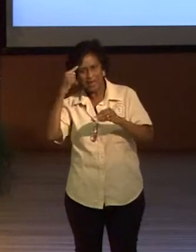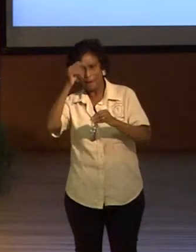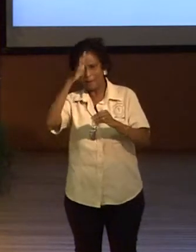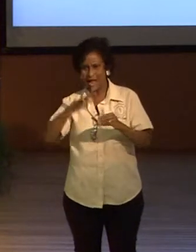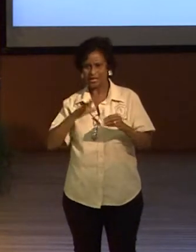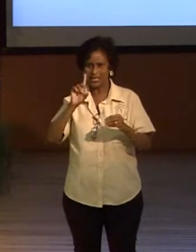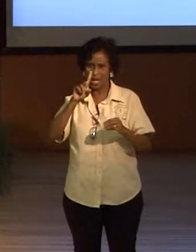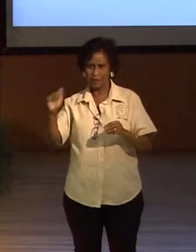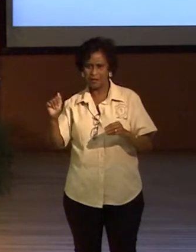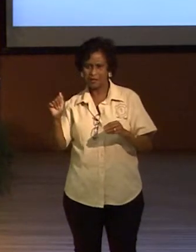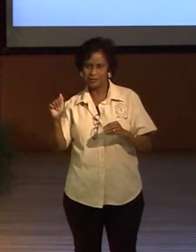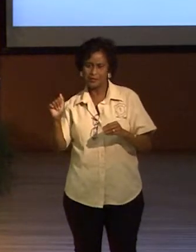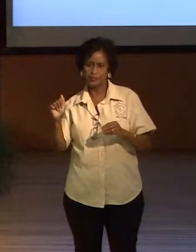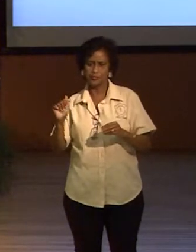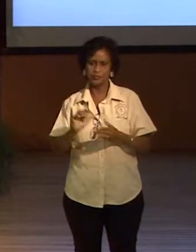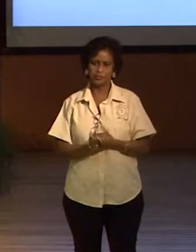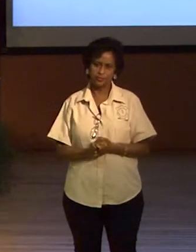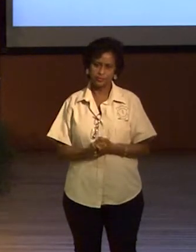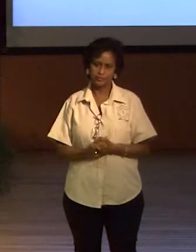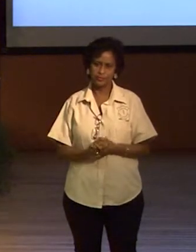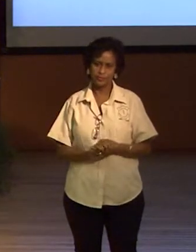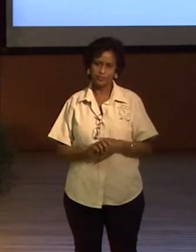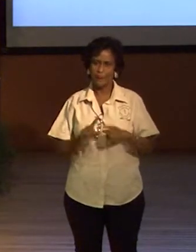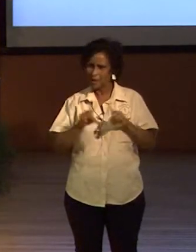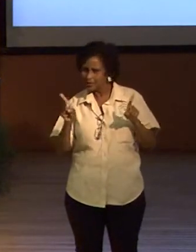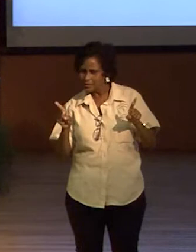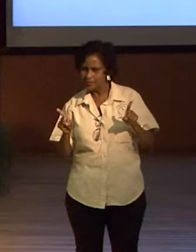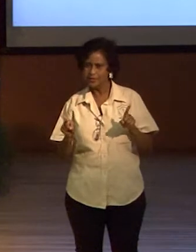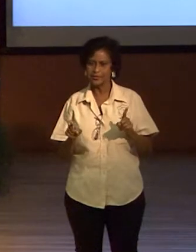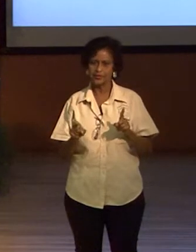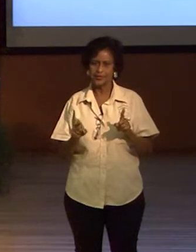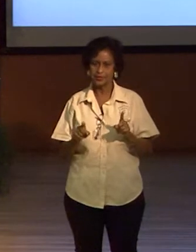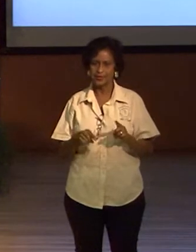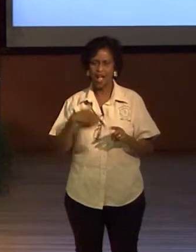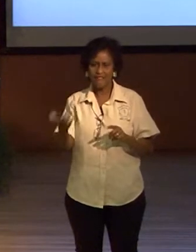disability. And the article went on that